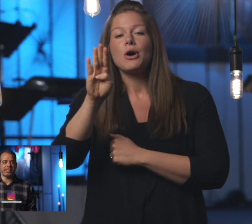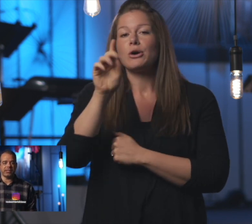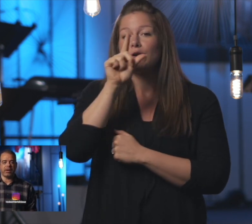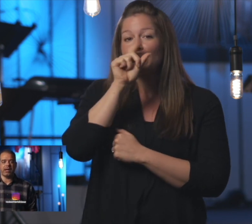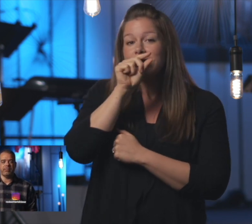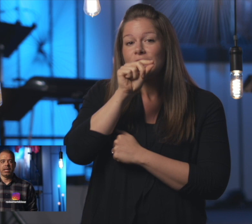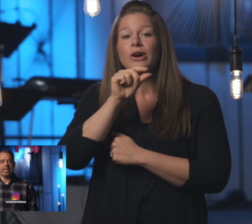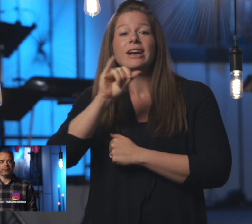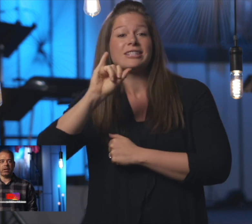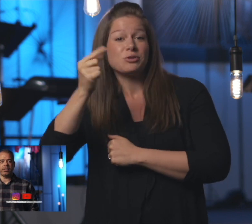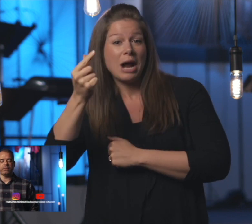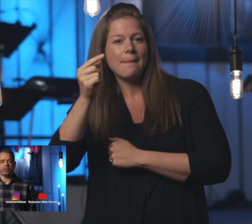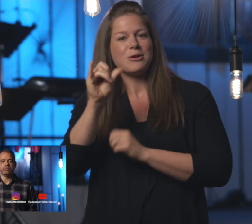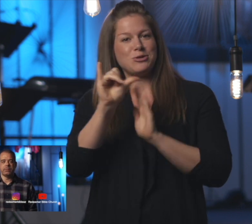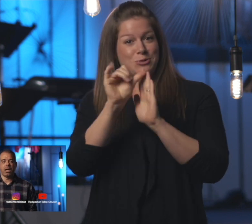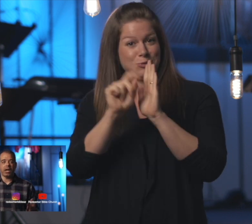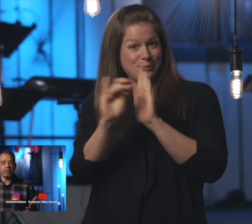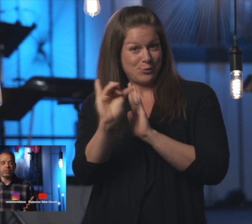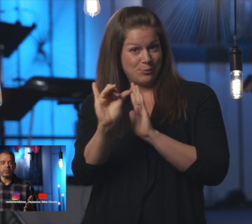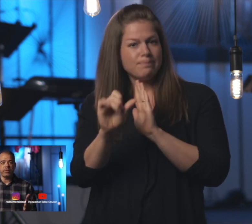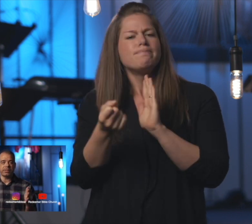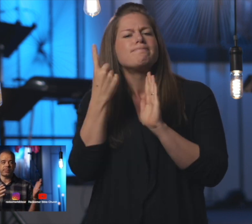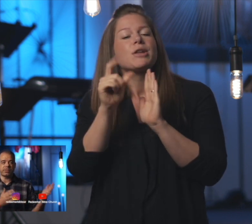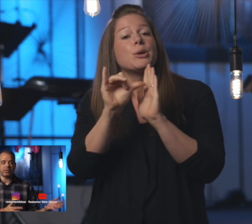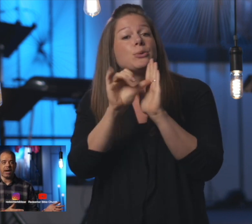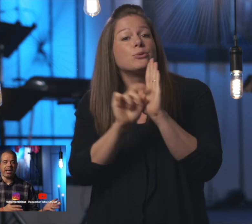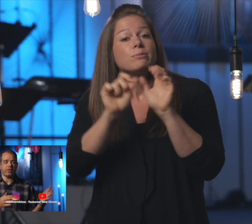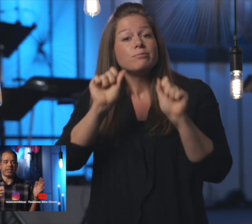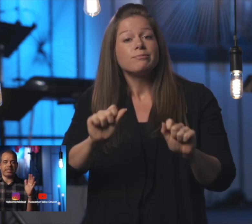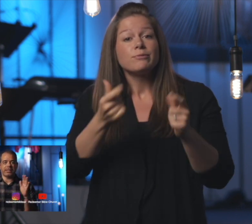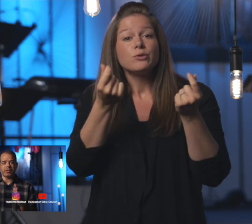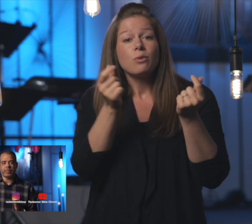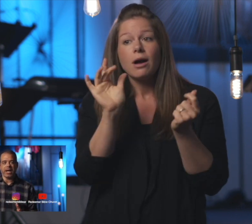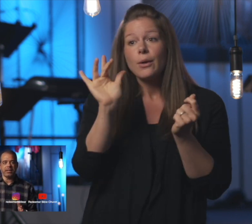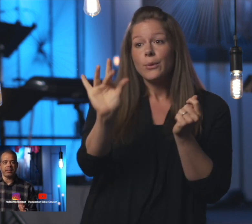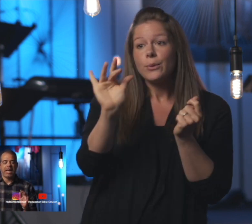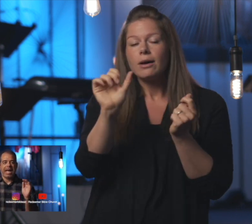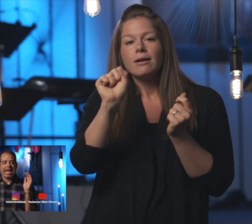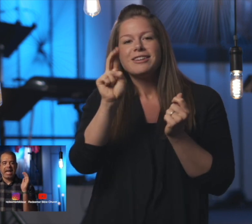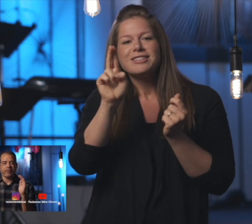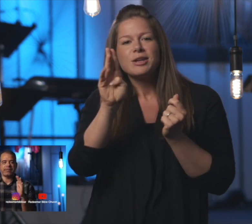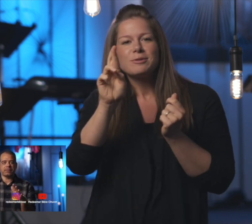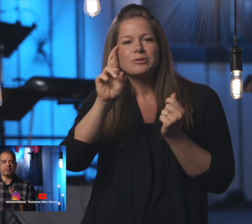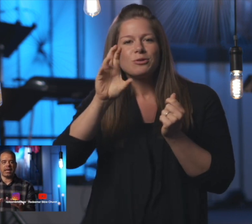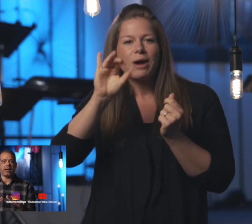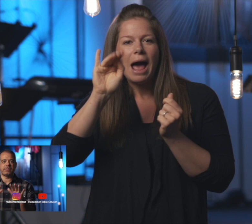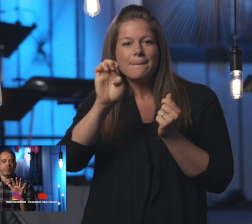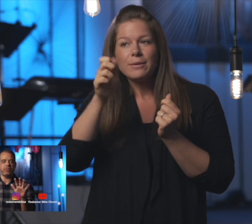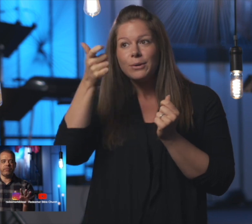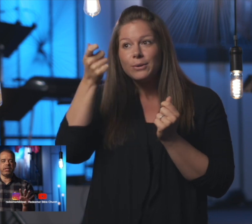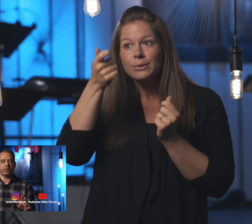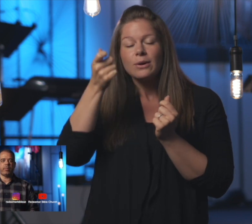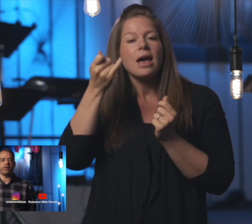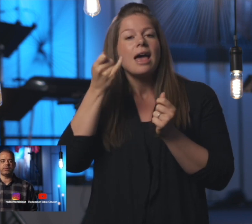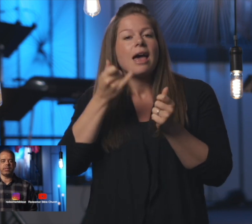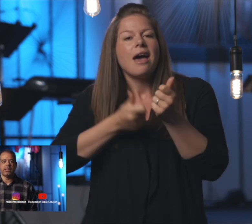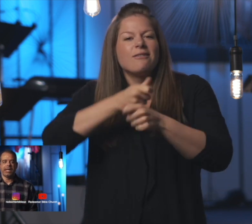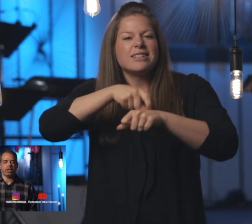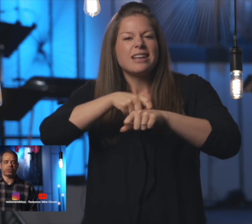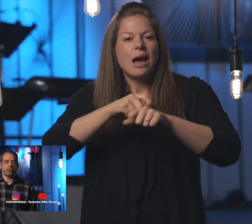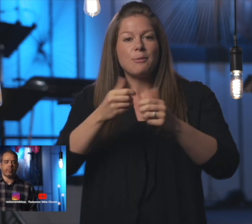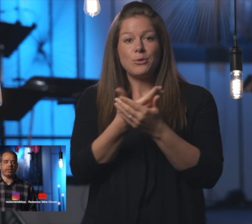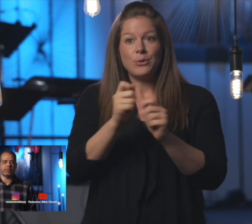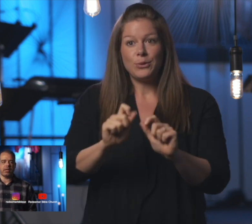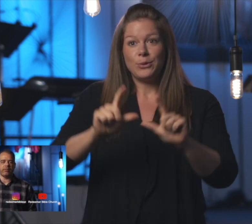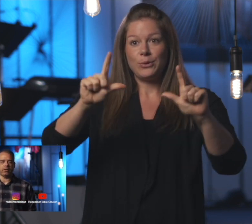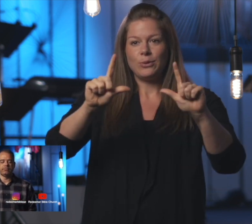Twitter, Instagram, even on YouTube. On YouTube, you can subscribe, you can hit a little button, and every single time some new video is posted,